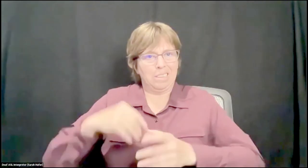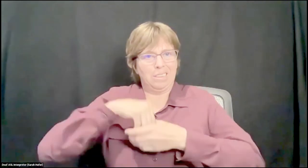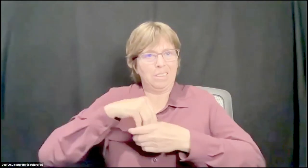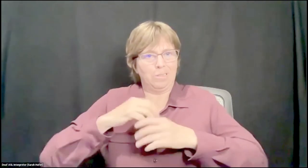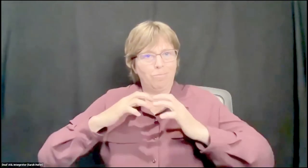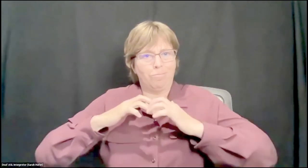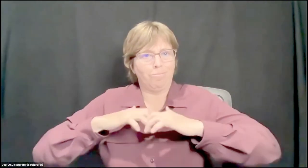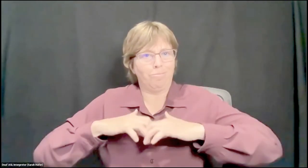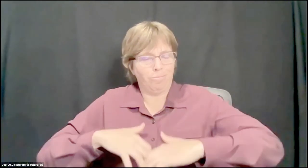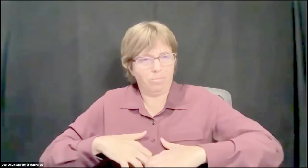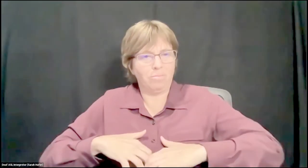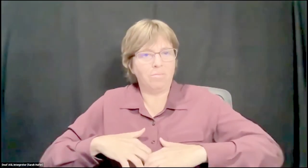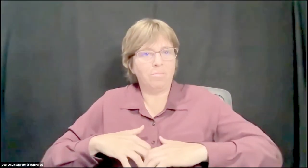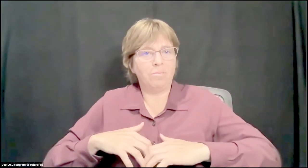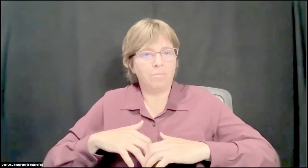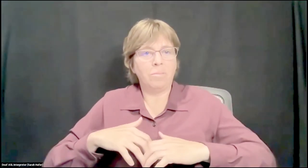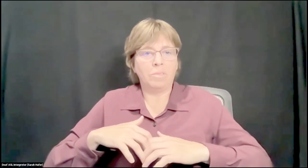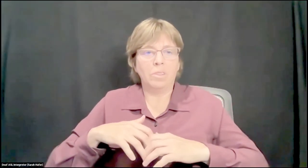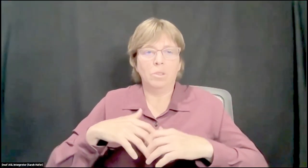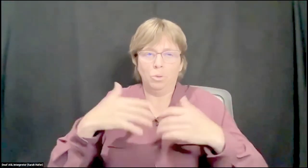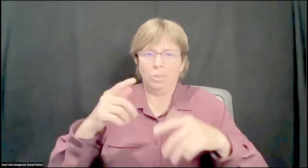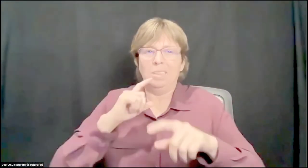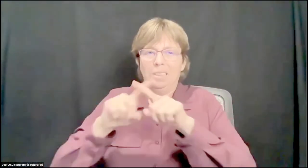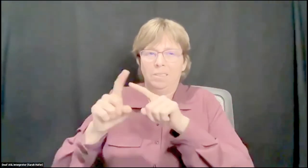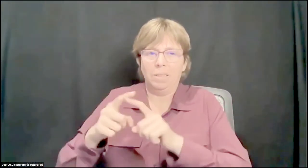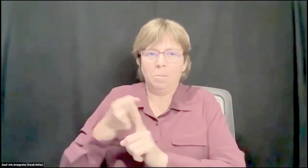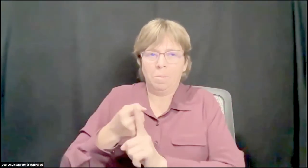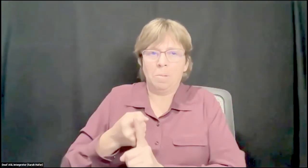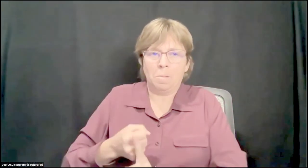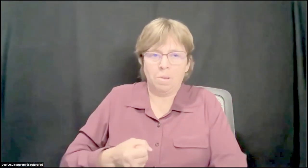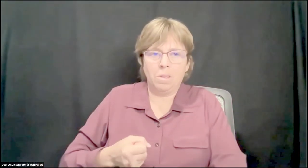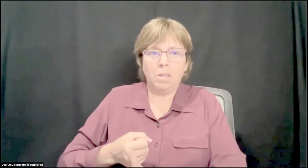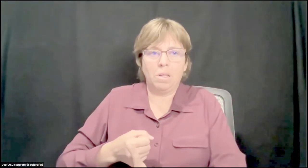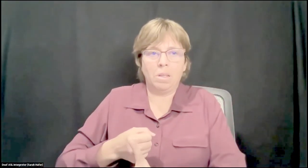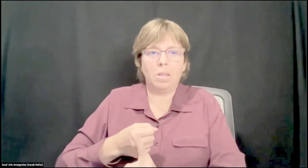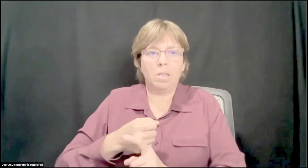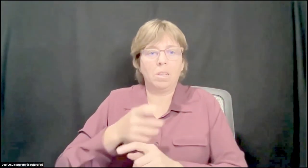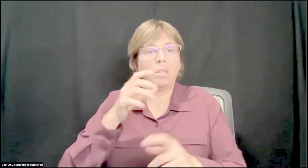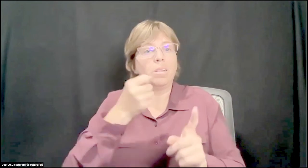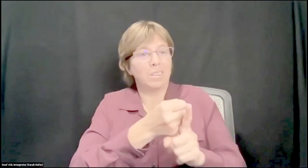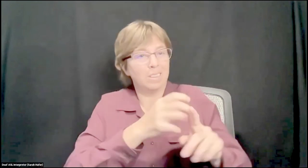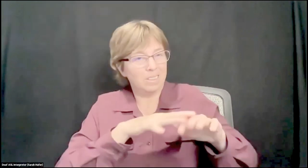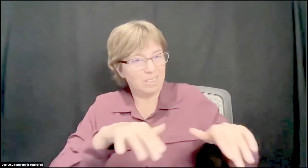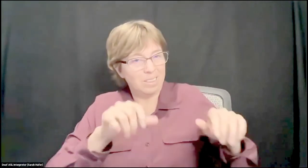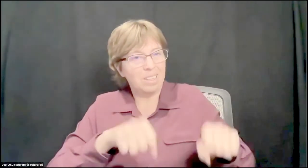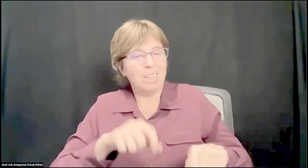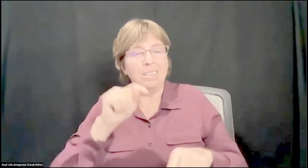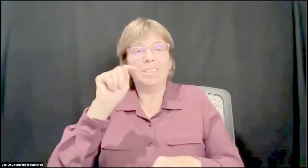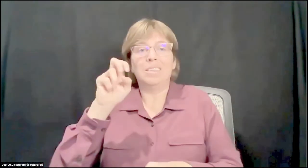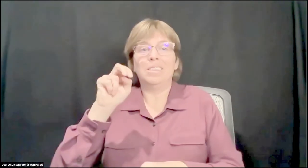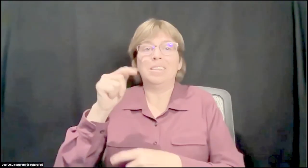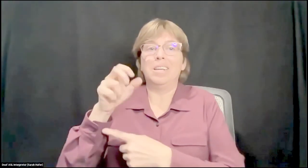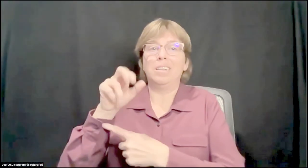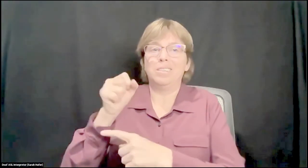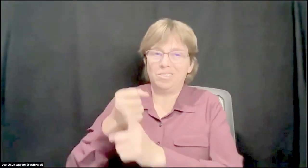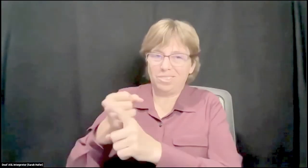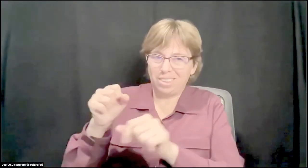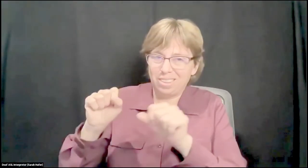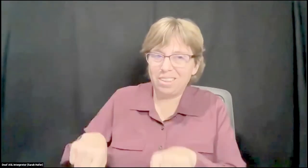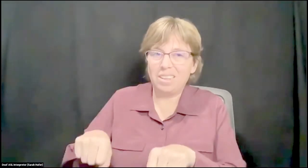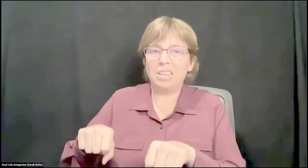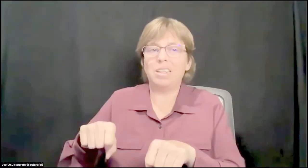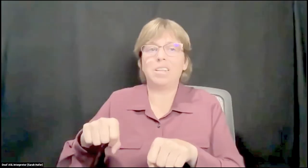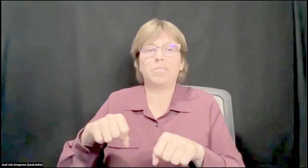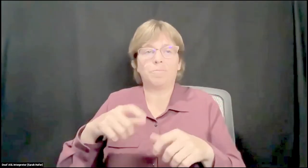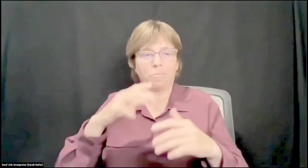they can happen in children and adolescents, although less common than in adults. And then there is pretty clear evidence